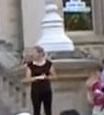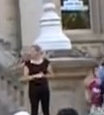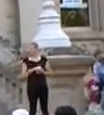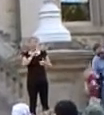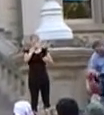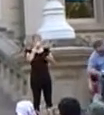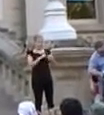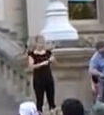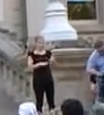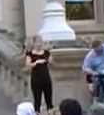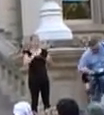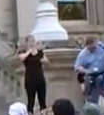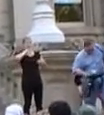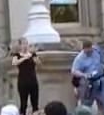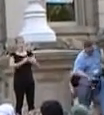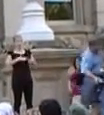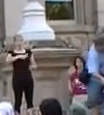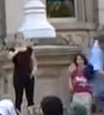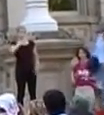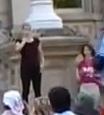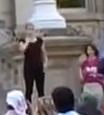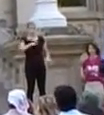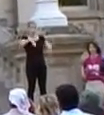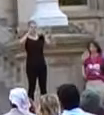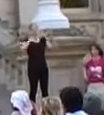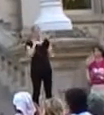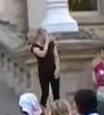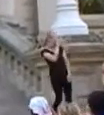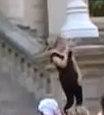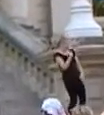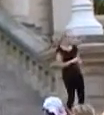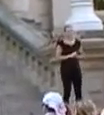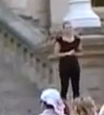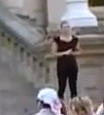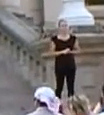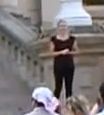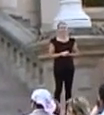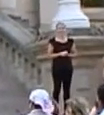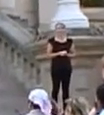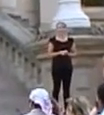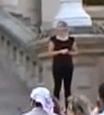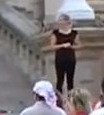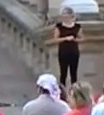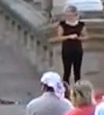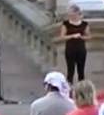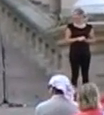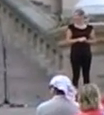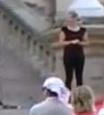And then, being the daughter my mother raised me, hi, Bonnie.